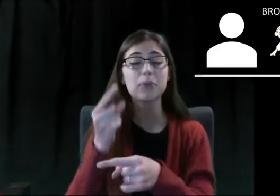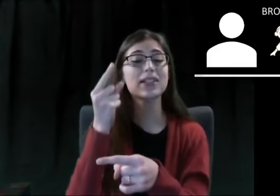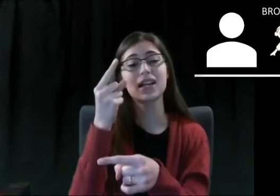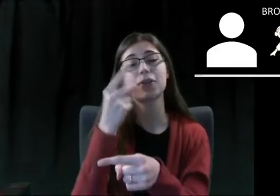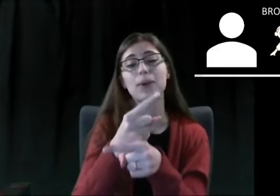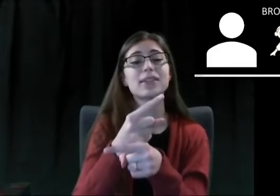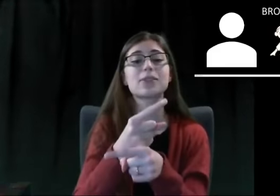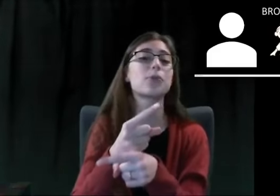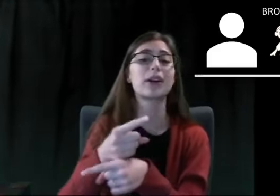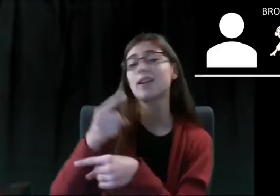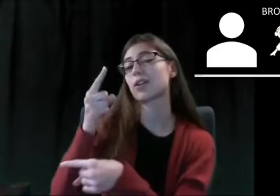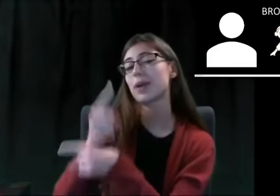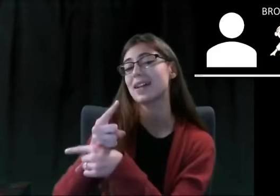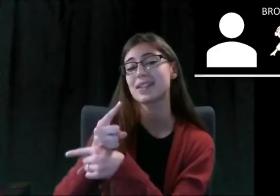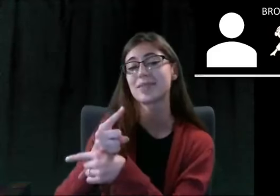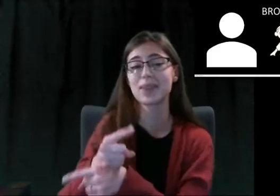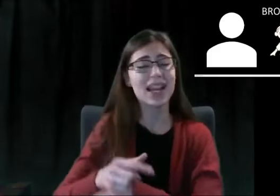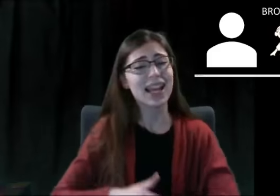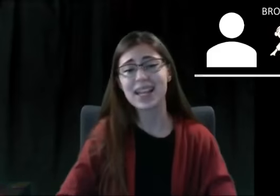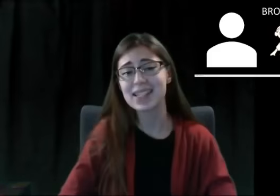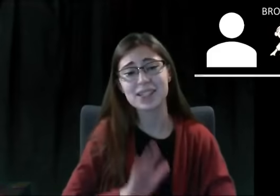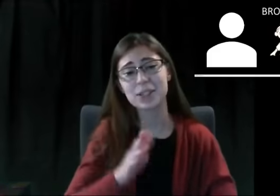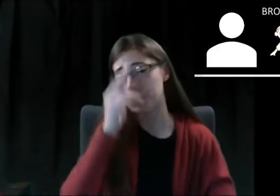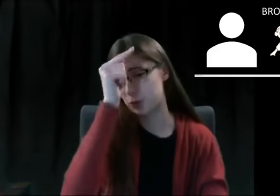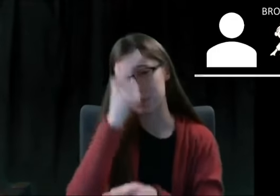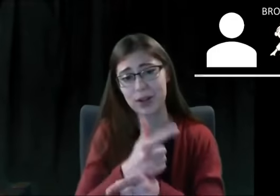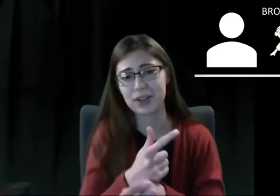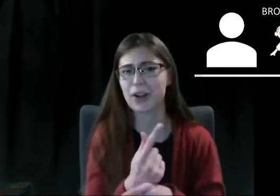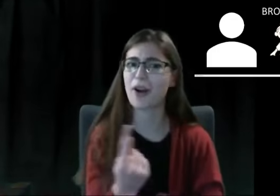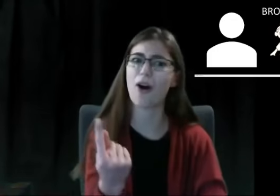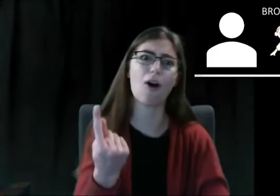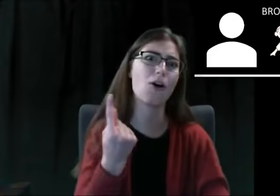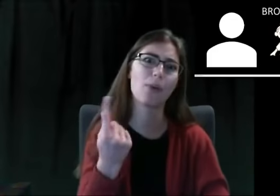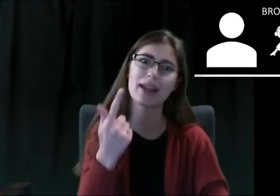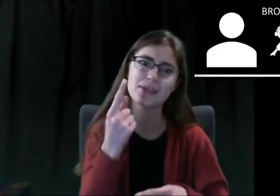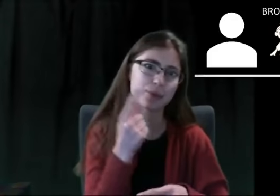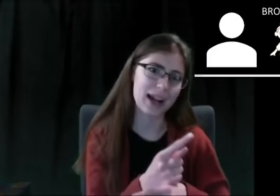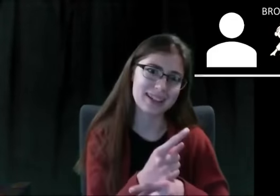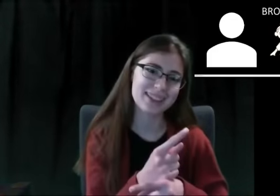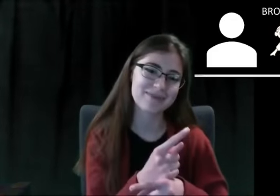sign right or correct. Isn't your brother always right?